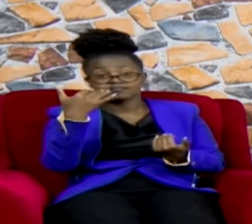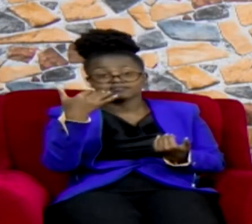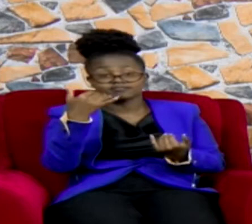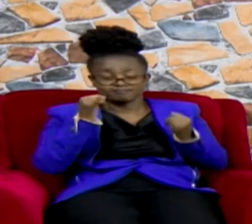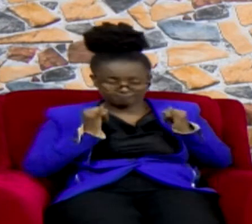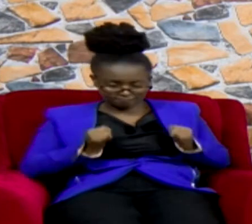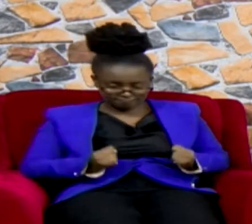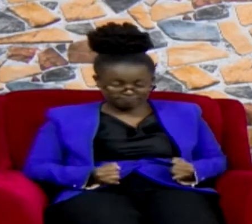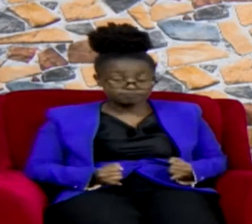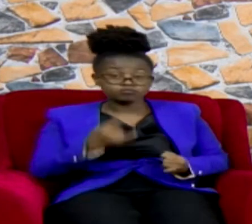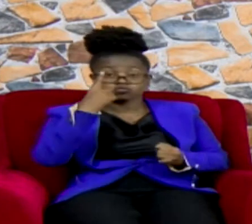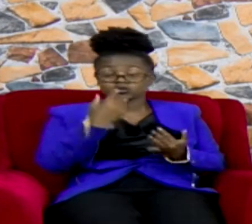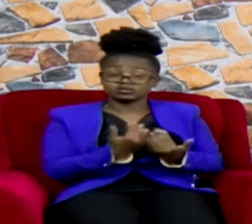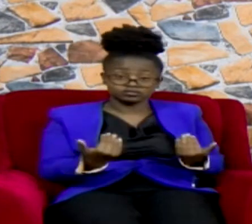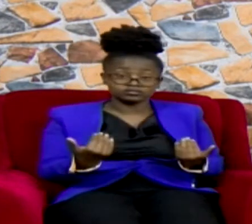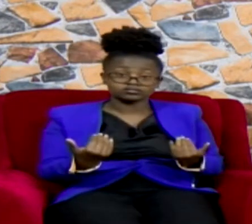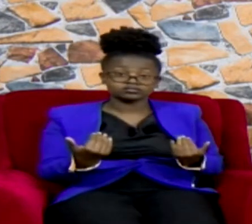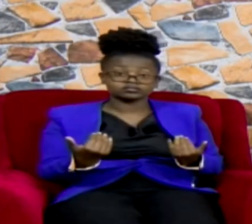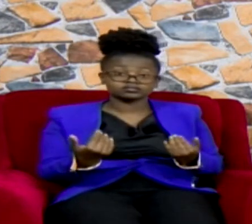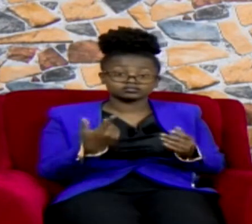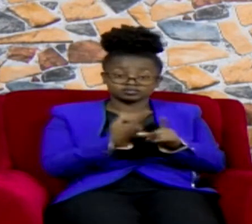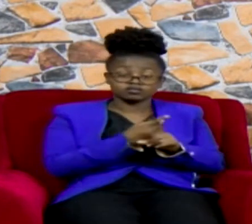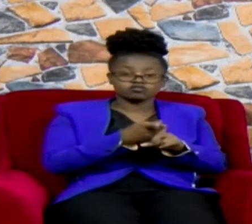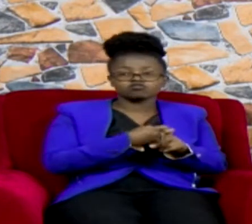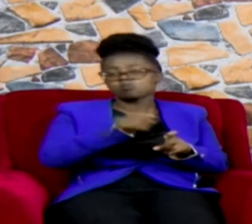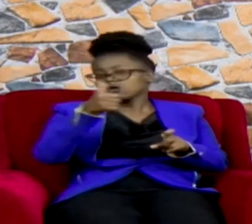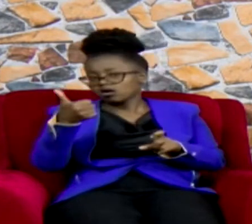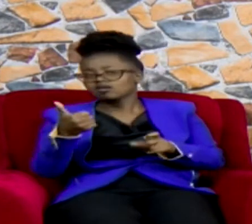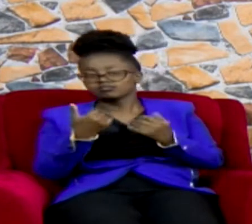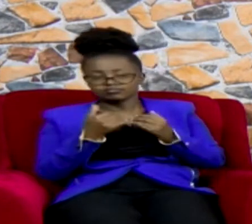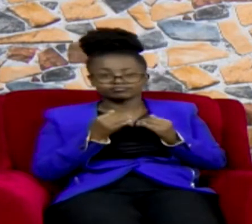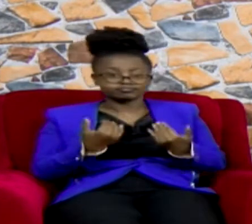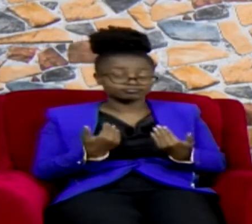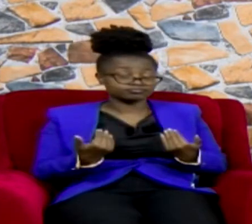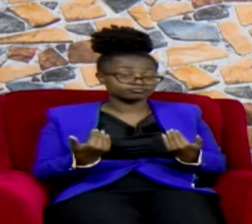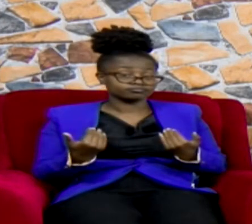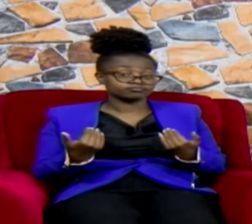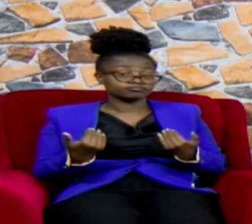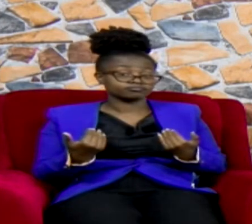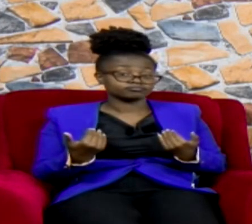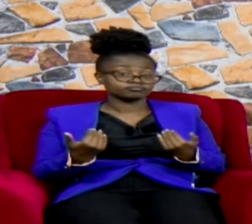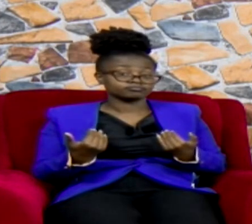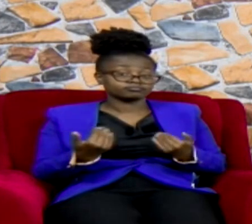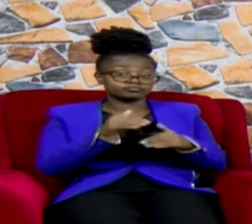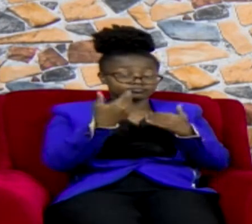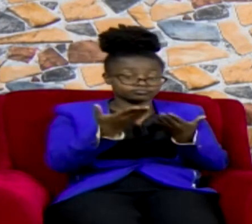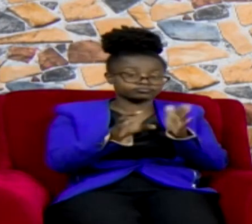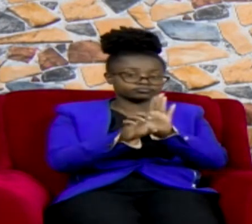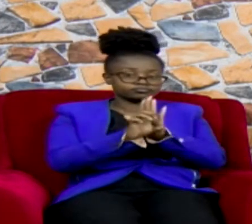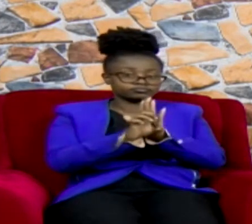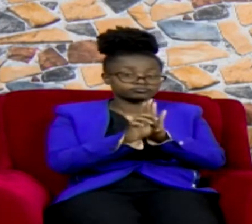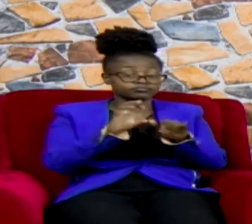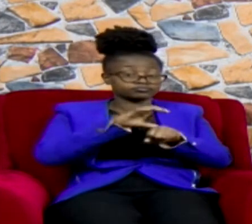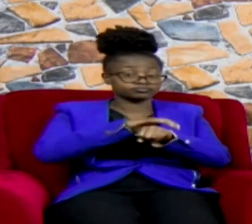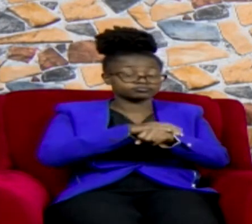individualized. One child intervention is different from another one. Let's give an example. You may get